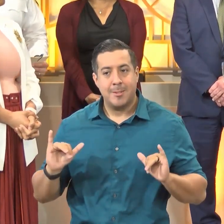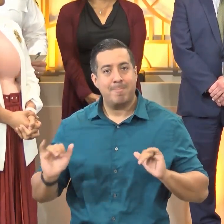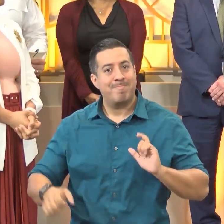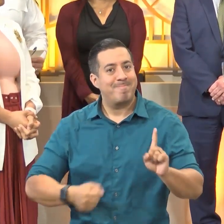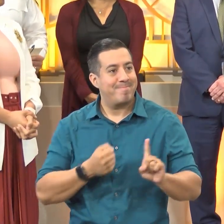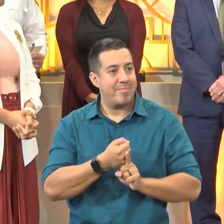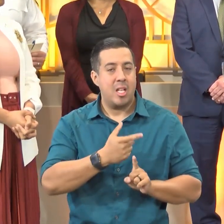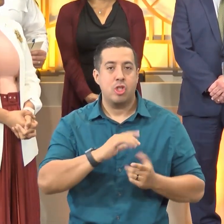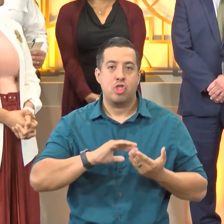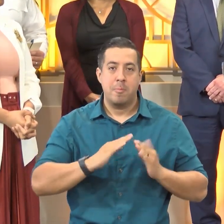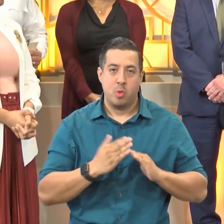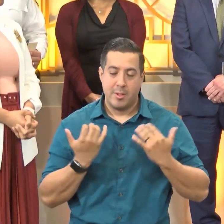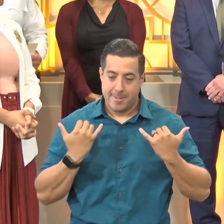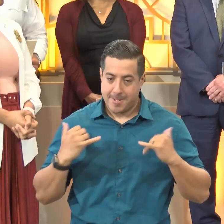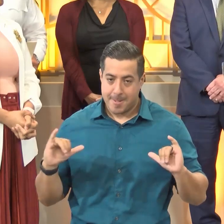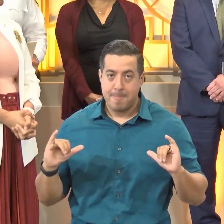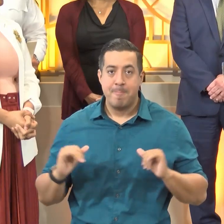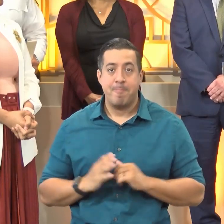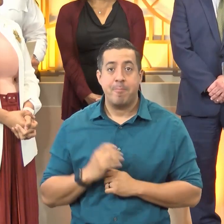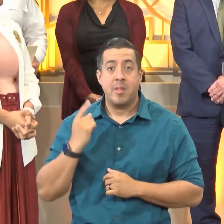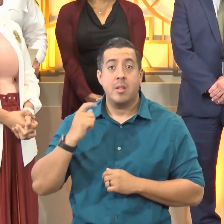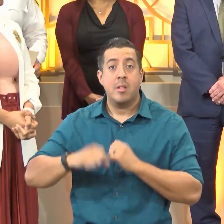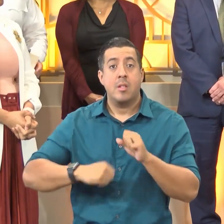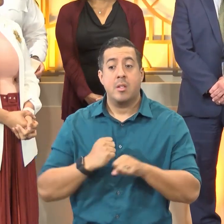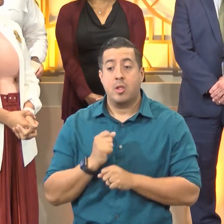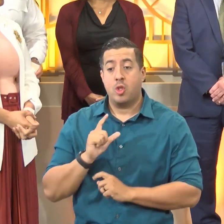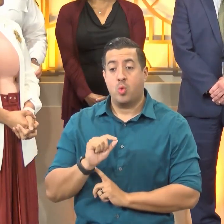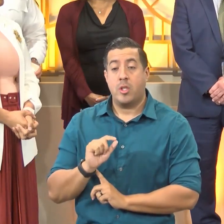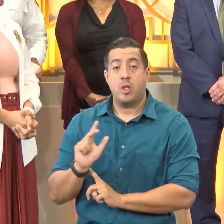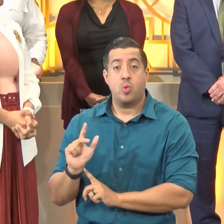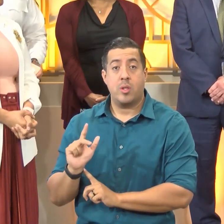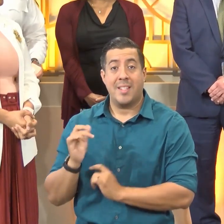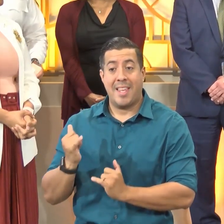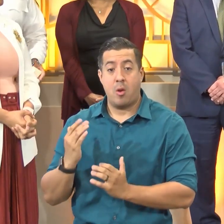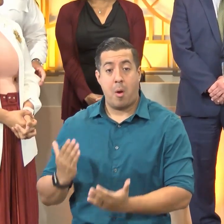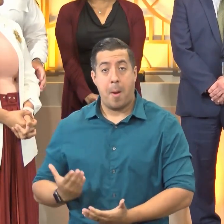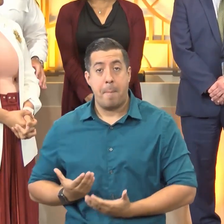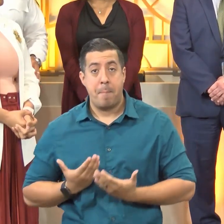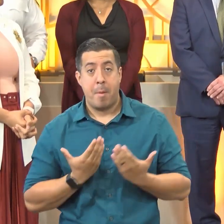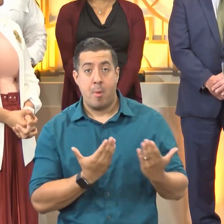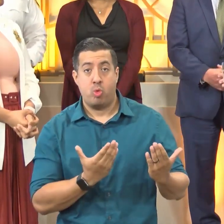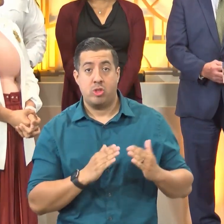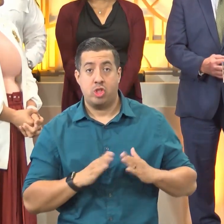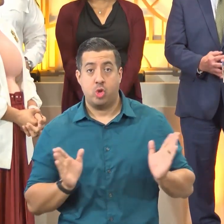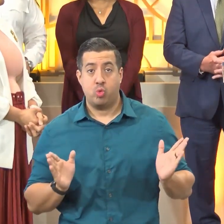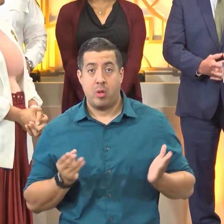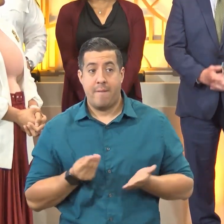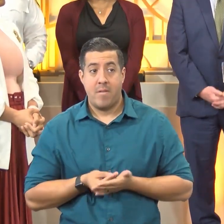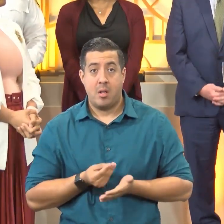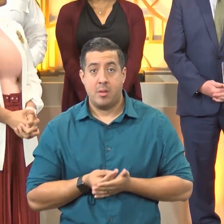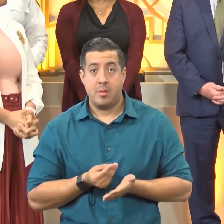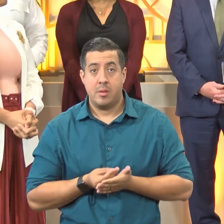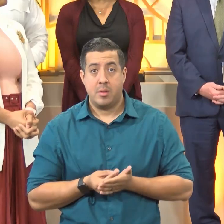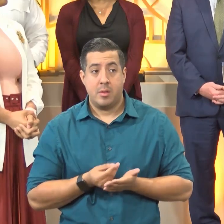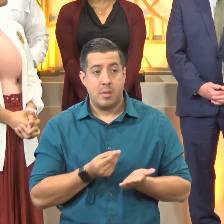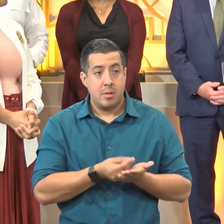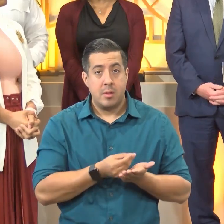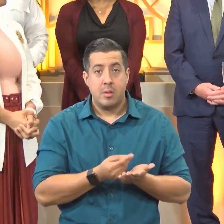our communities. The fiscal year 2023 proposed general fund budget